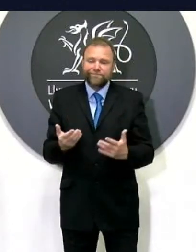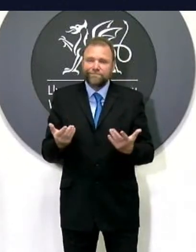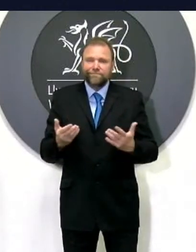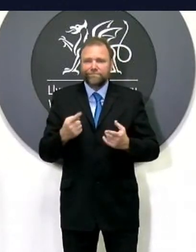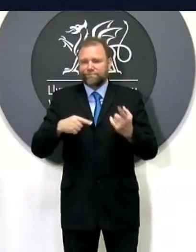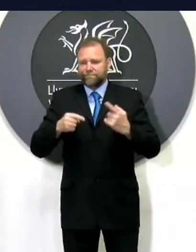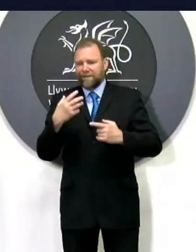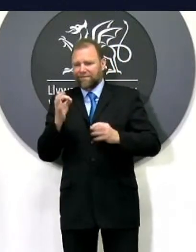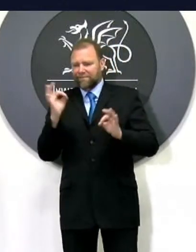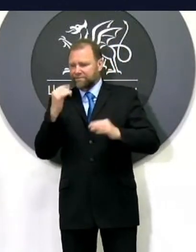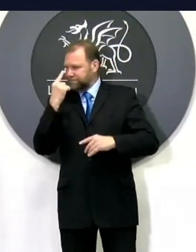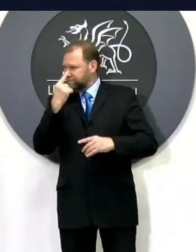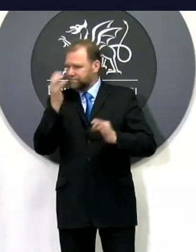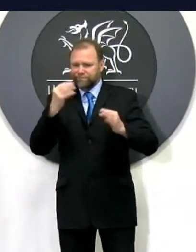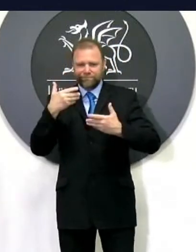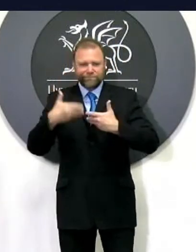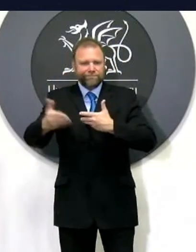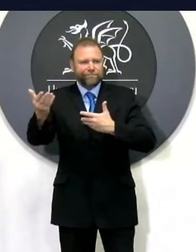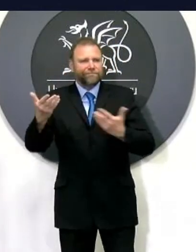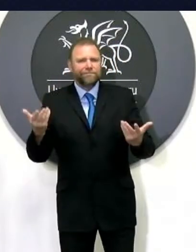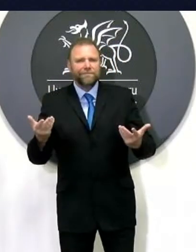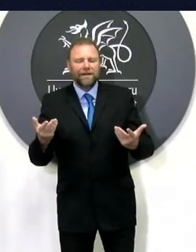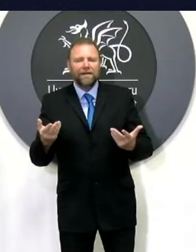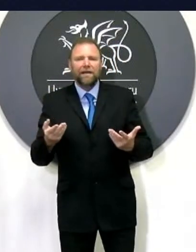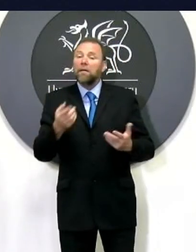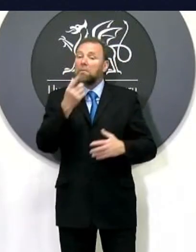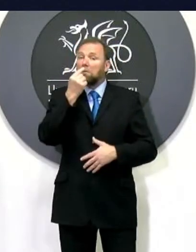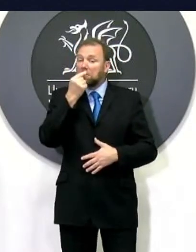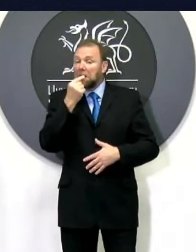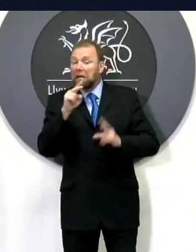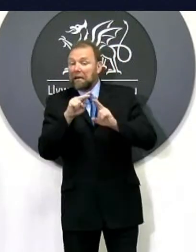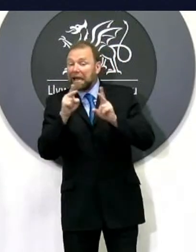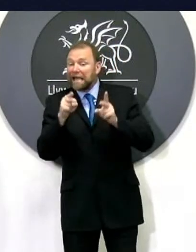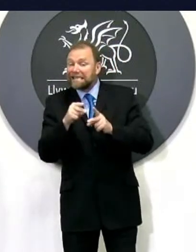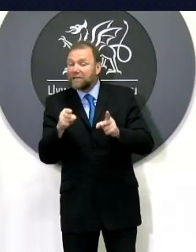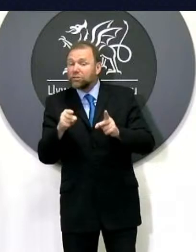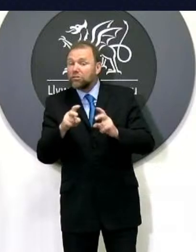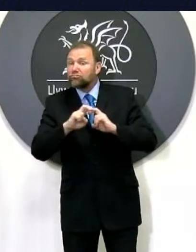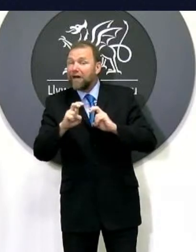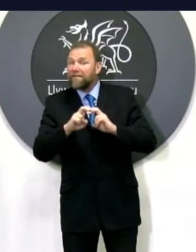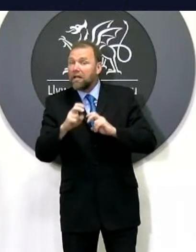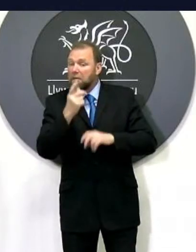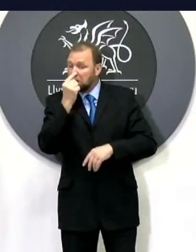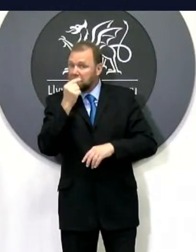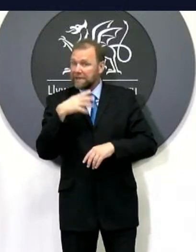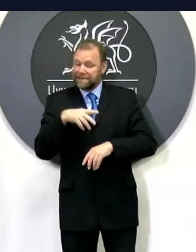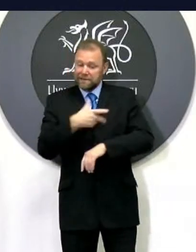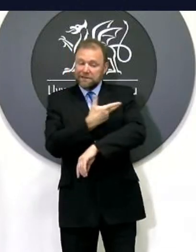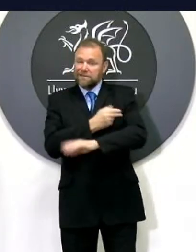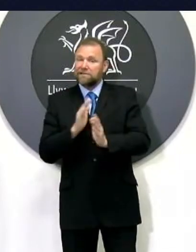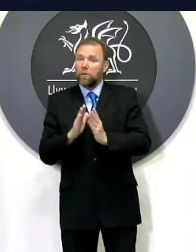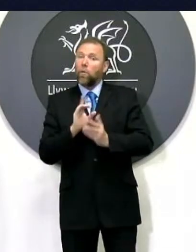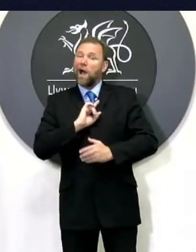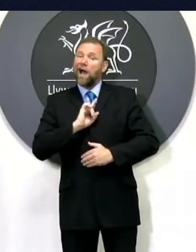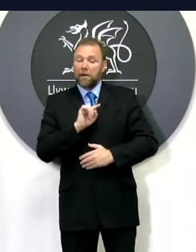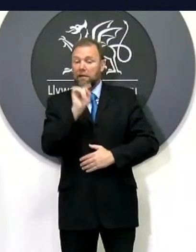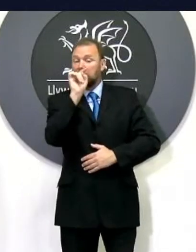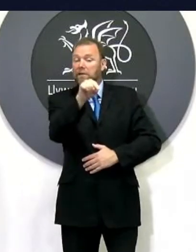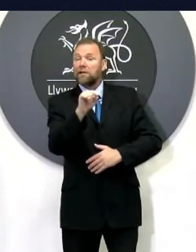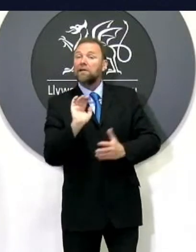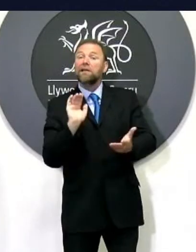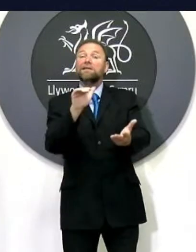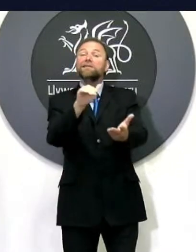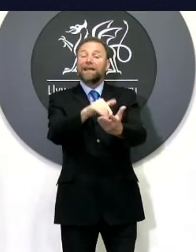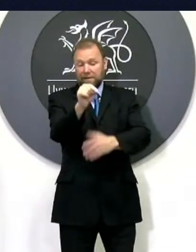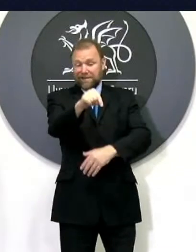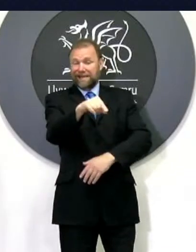you know, for international travel, it may well be that vaccine certificates are required because other countries may require them, so people may be forced in that